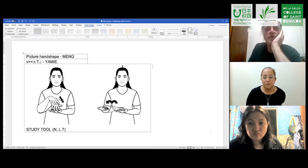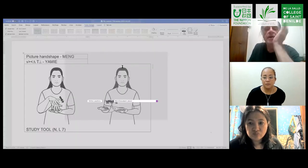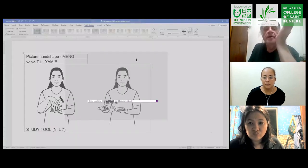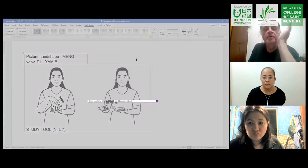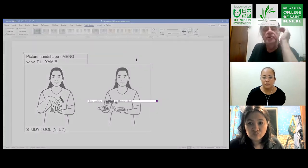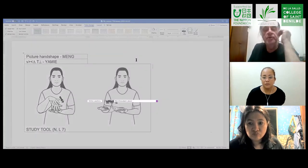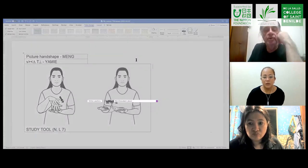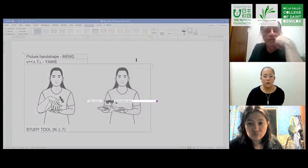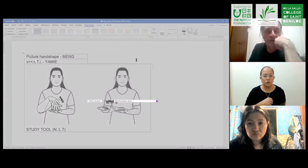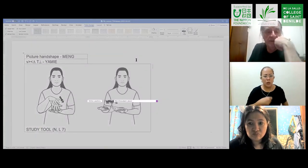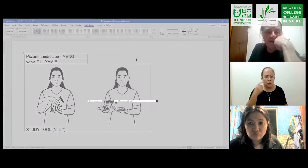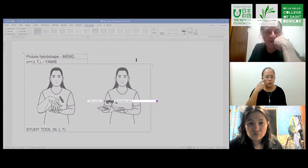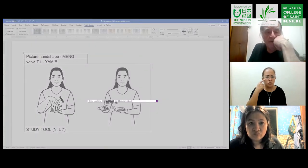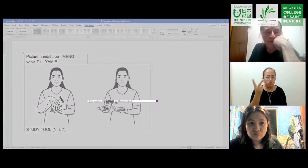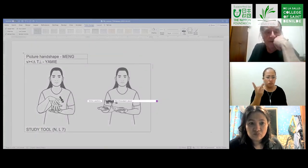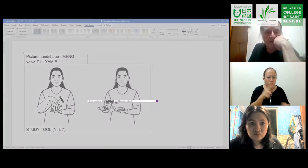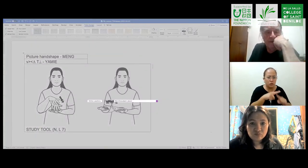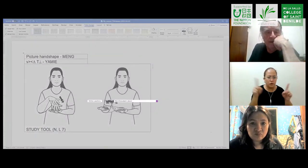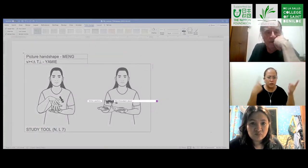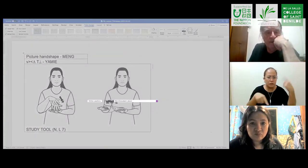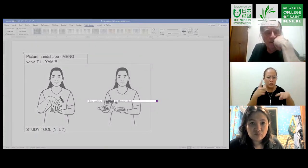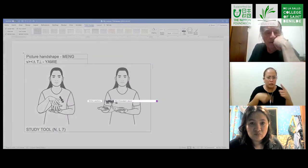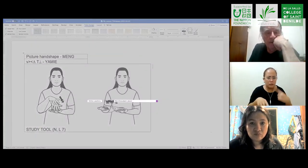Sorry, I thought those were two different signs. So it's